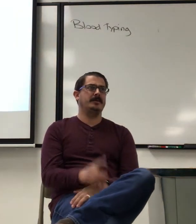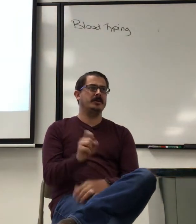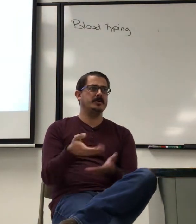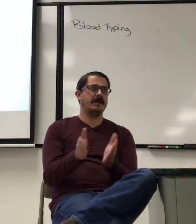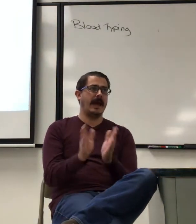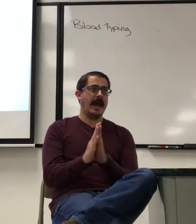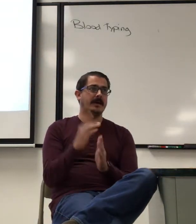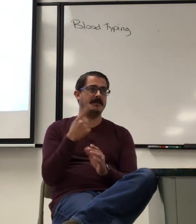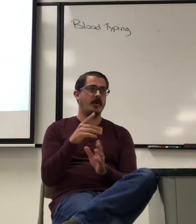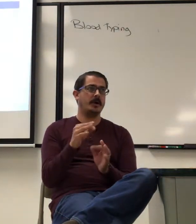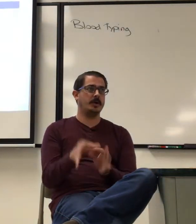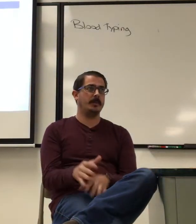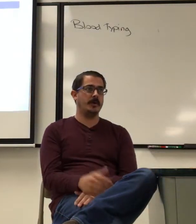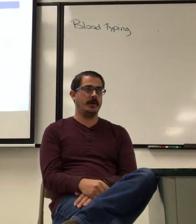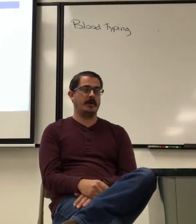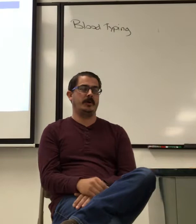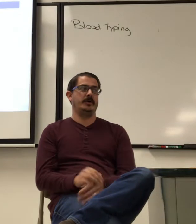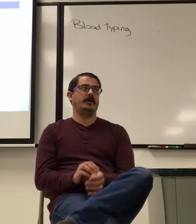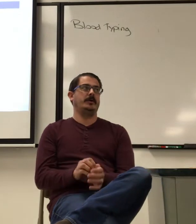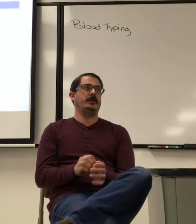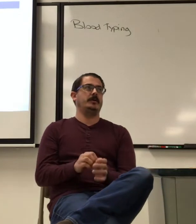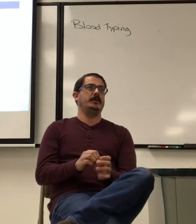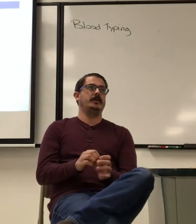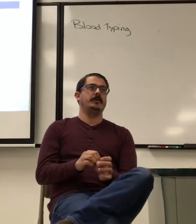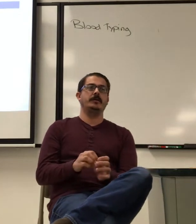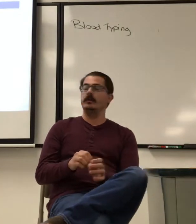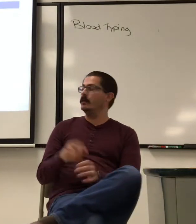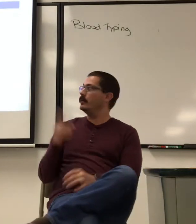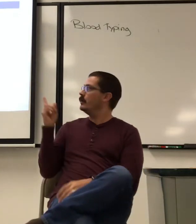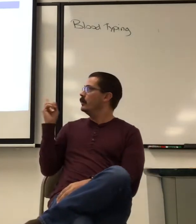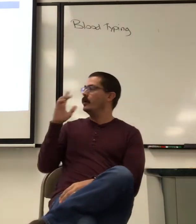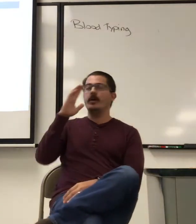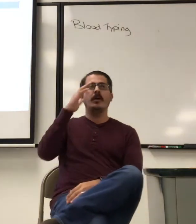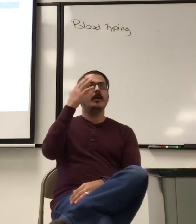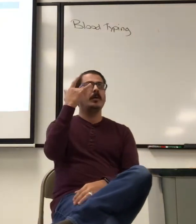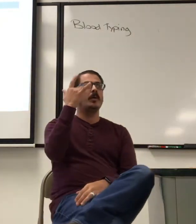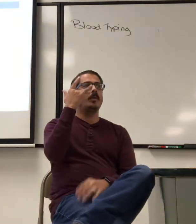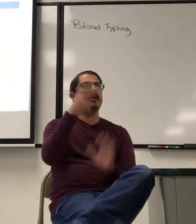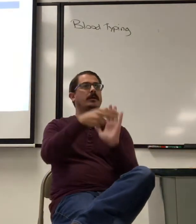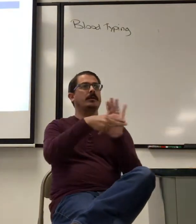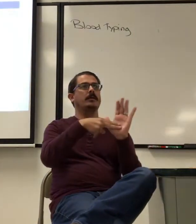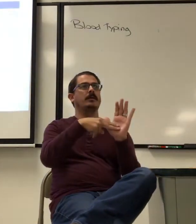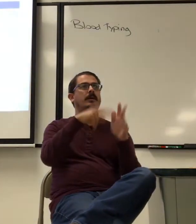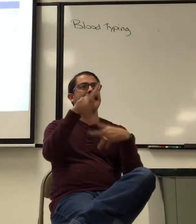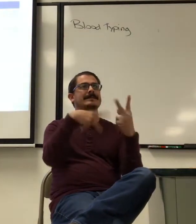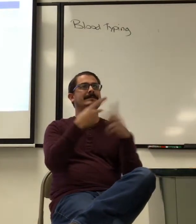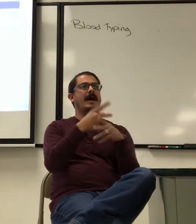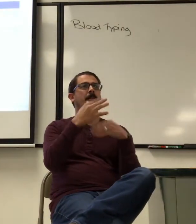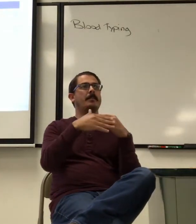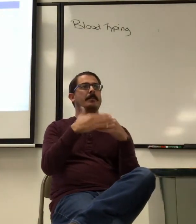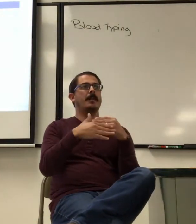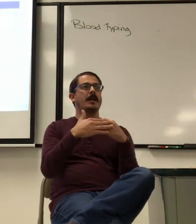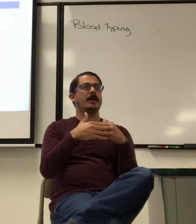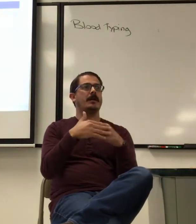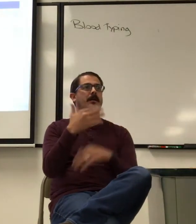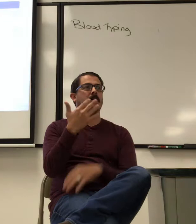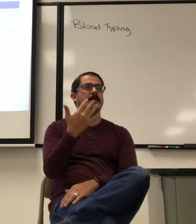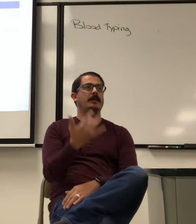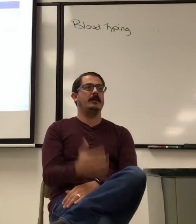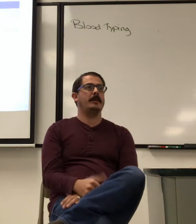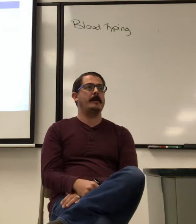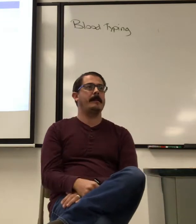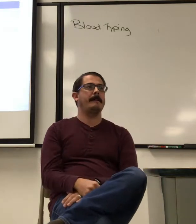for me. Okay. Why do we type blood? Well, we're going to do a lab on it. But what you should understand clinically is